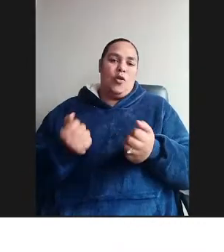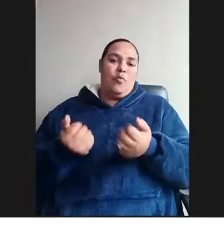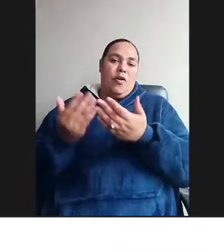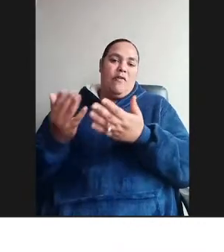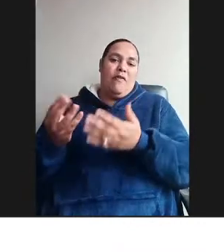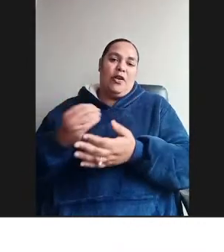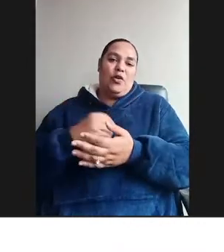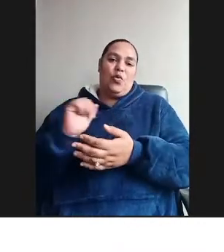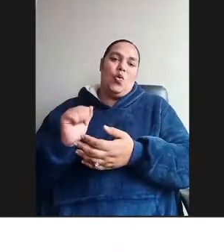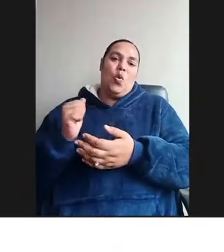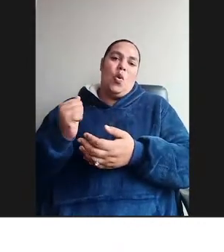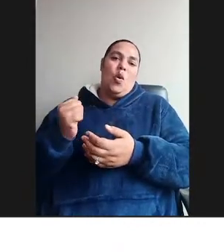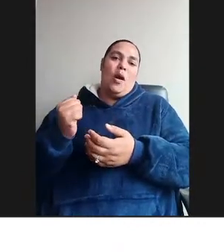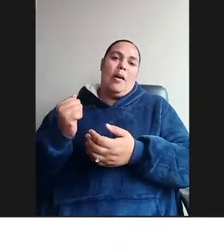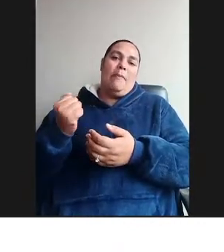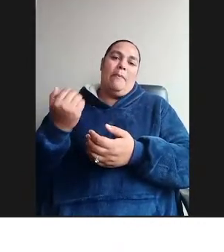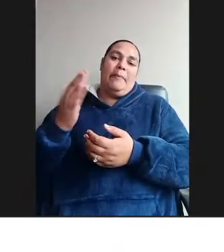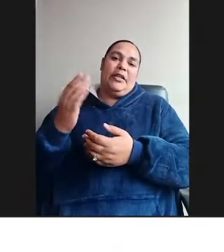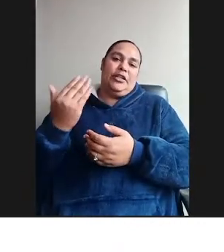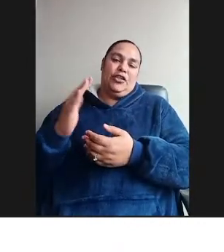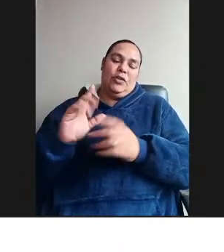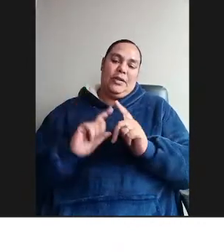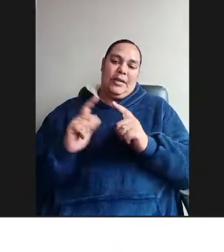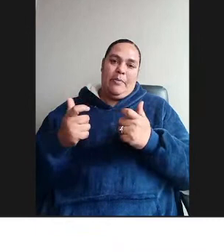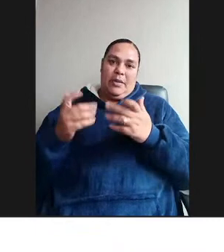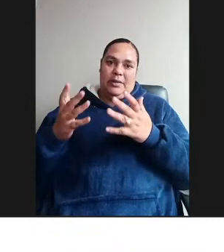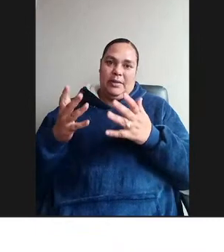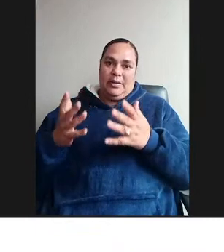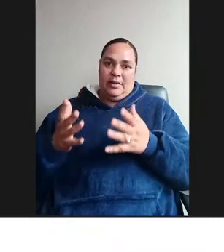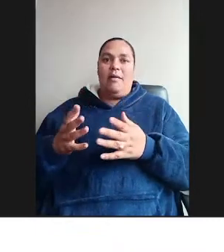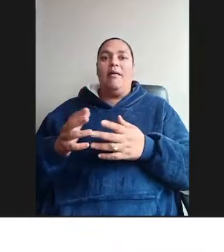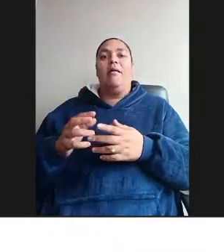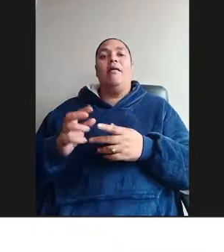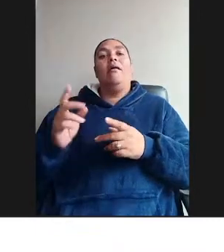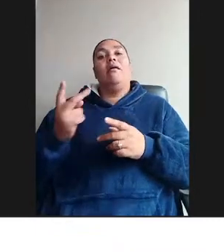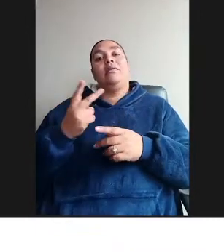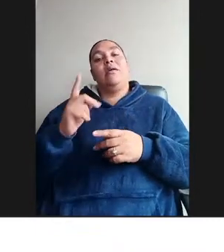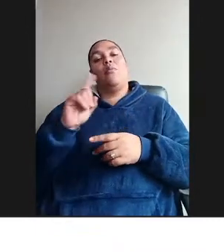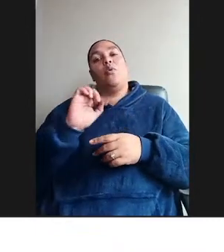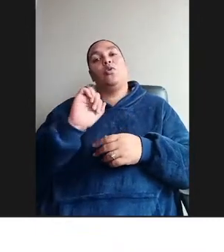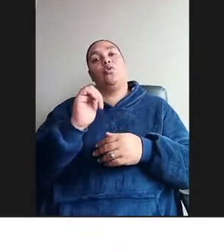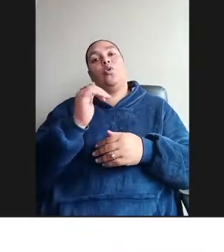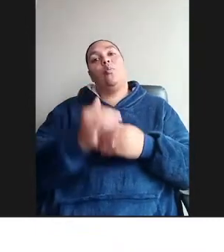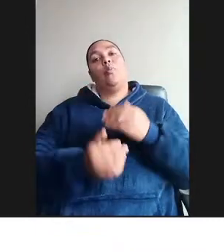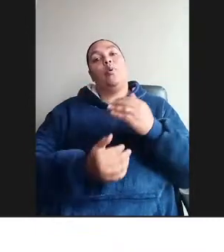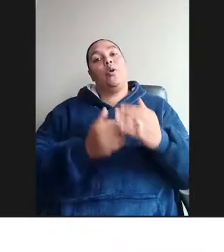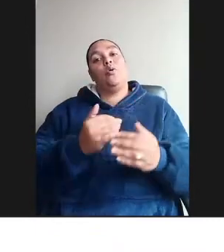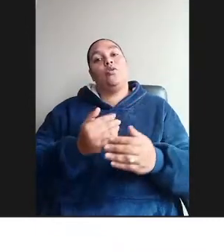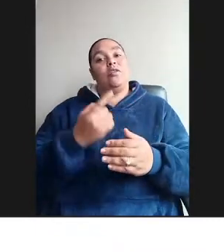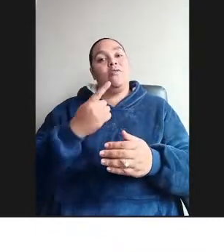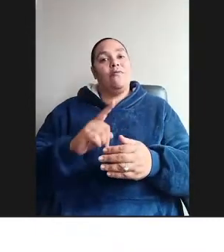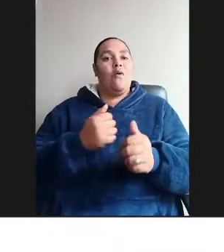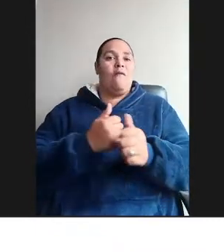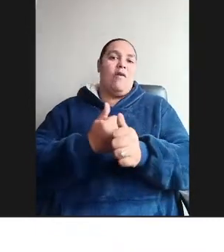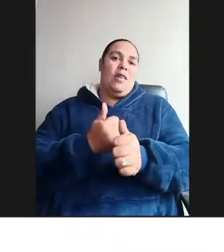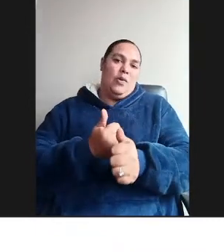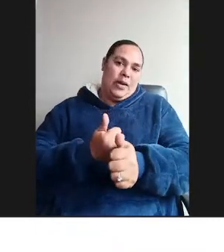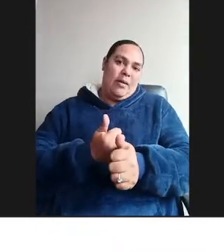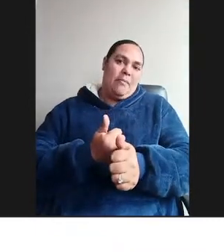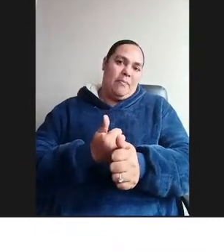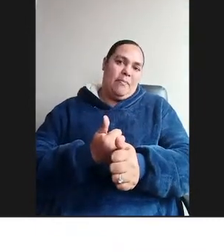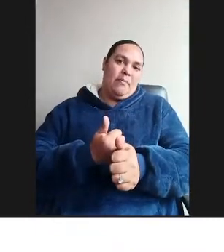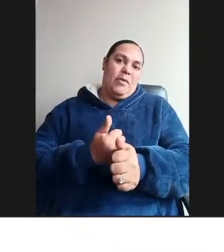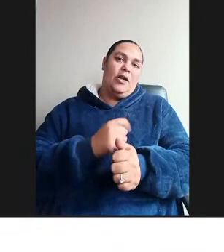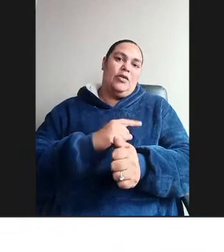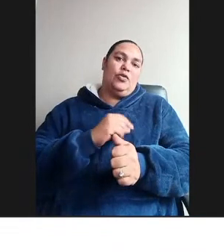petitions committee, and then what the process is for following up petitions